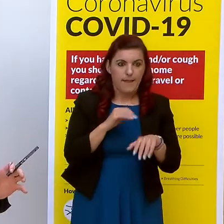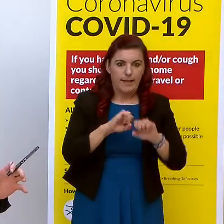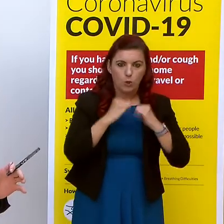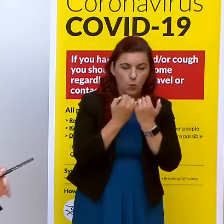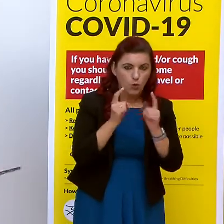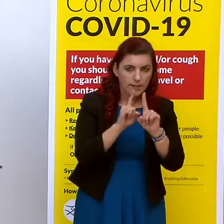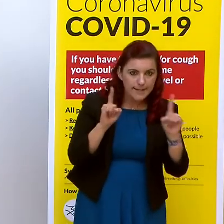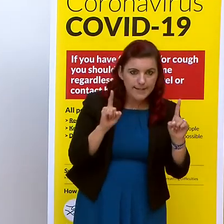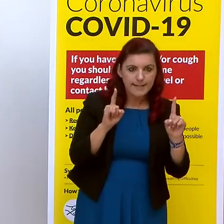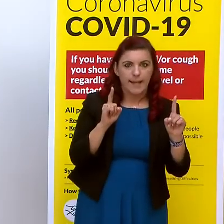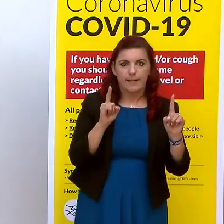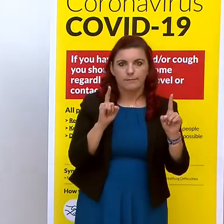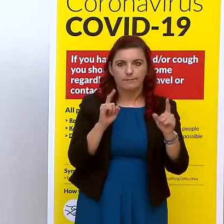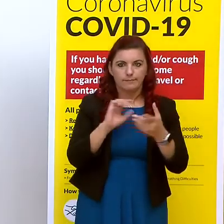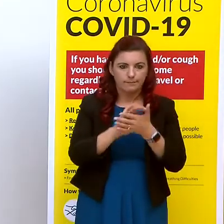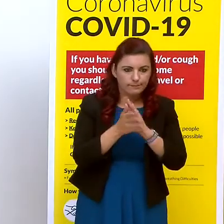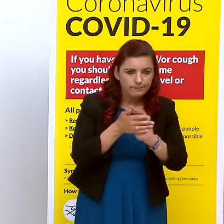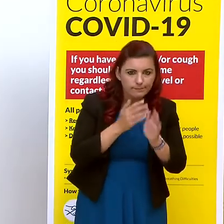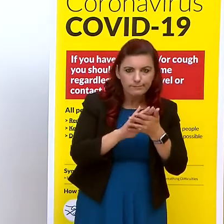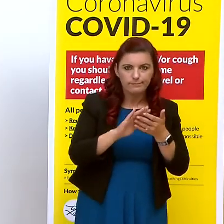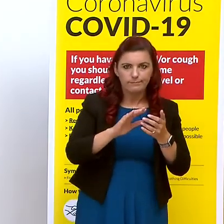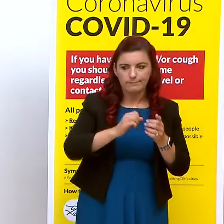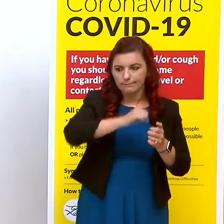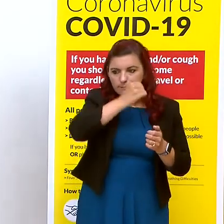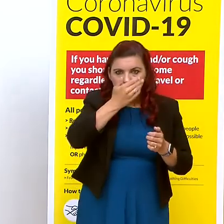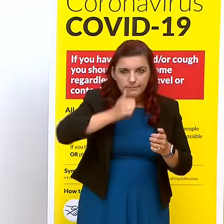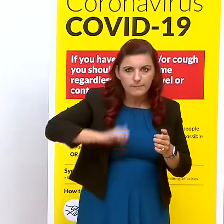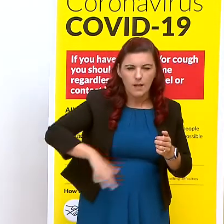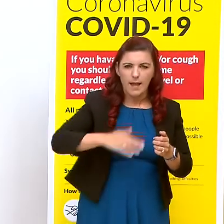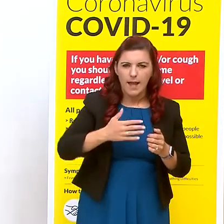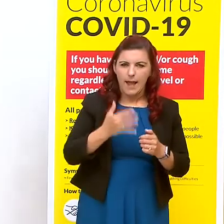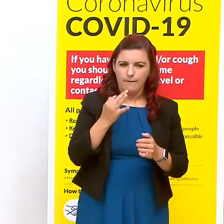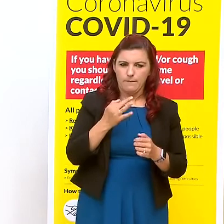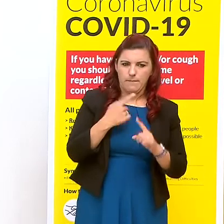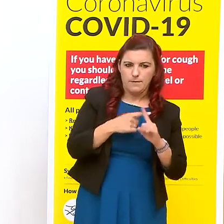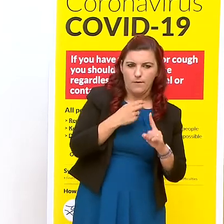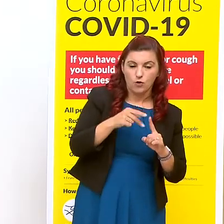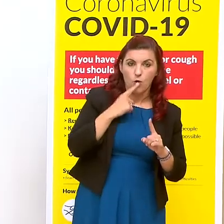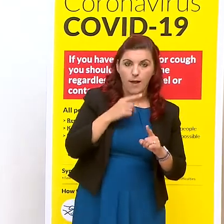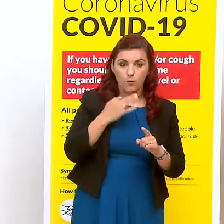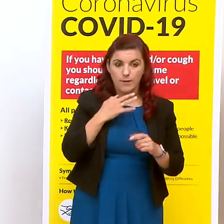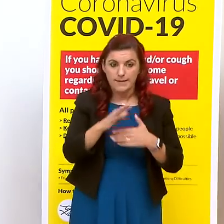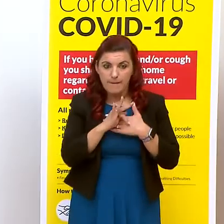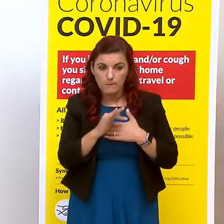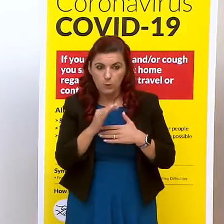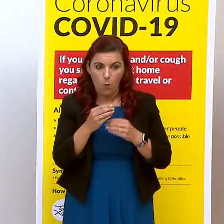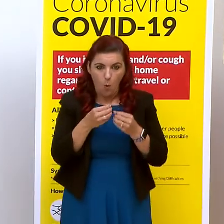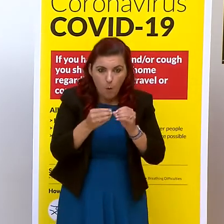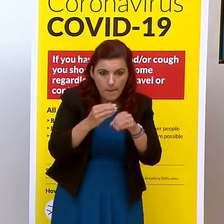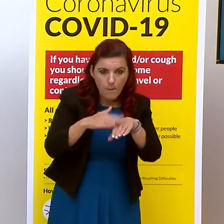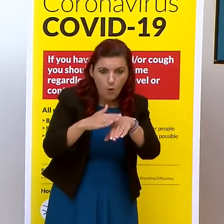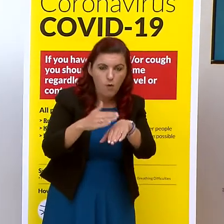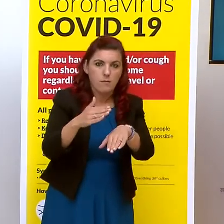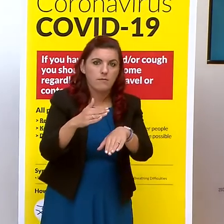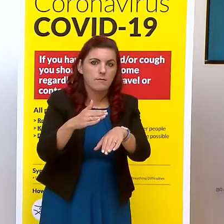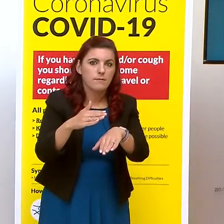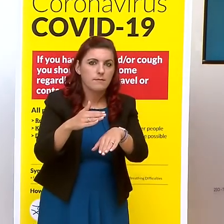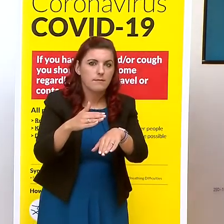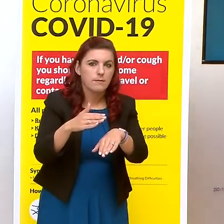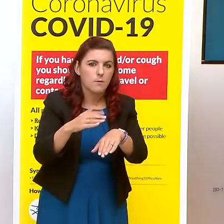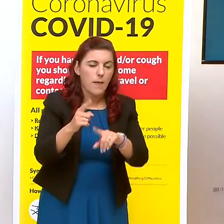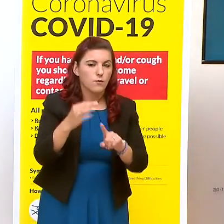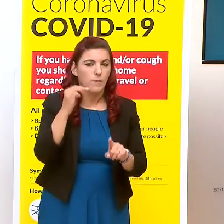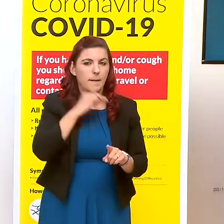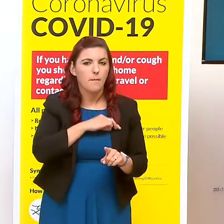distancing measures are and how safe our loosening of those social restriction measures have been in terms of the measures, first of all, and secondly, in terms of